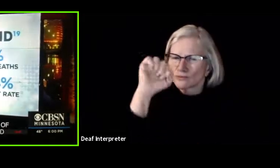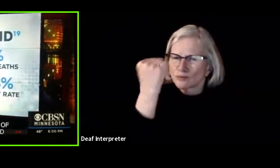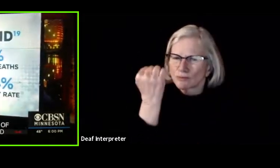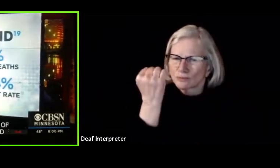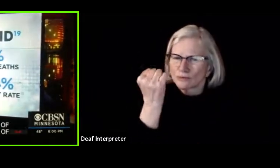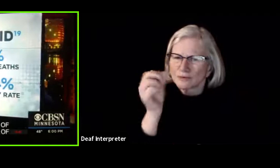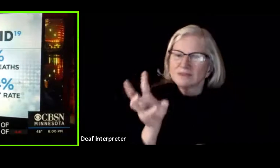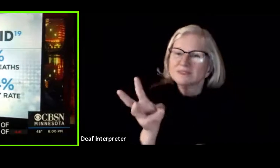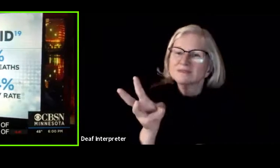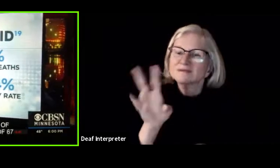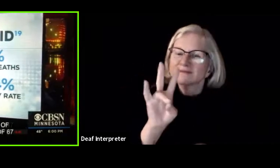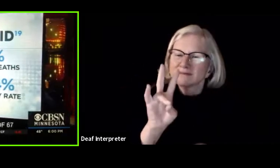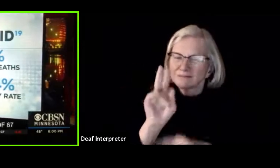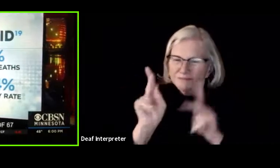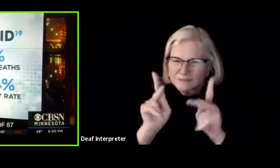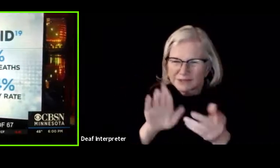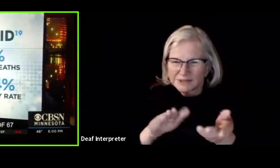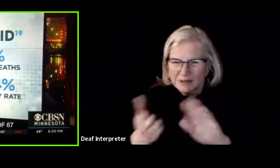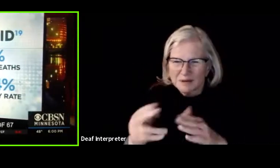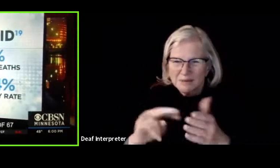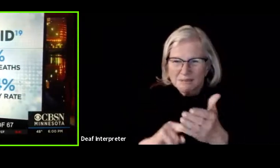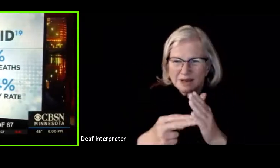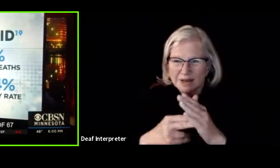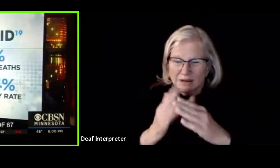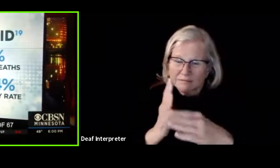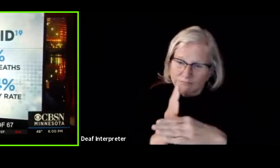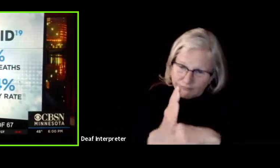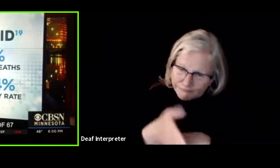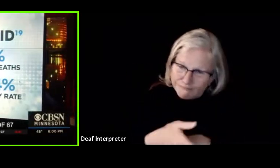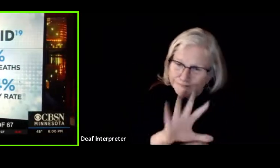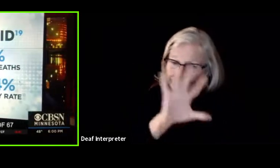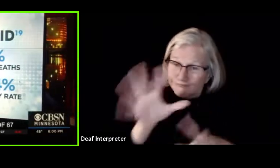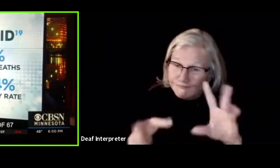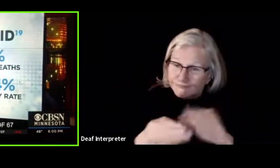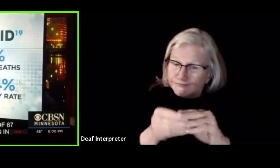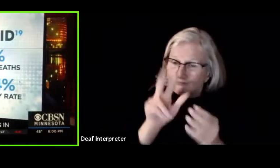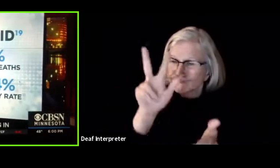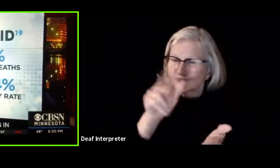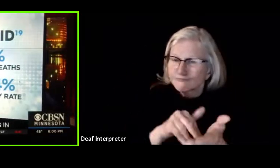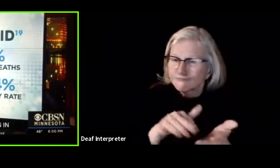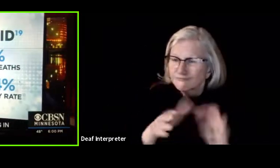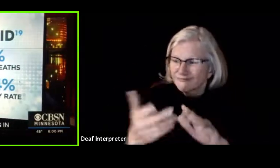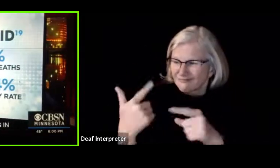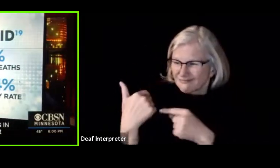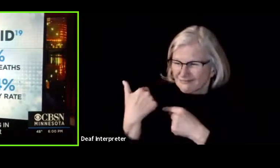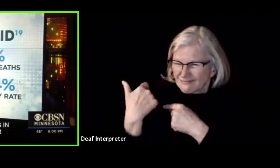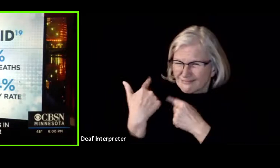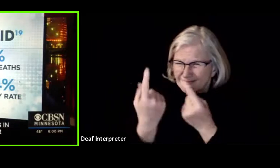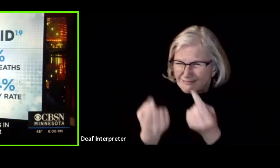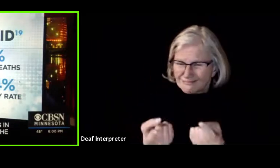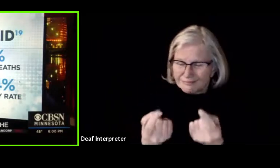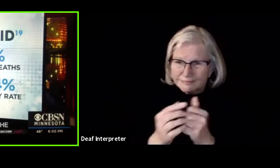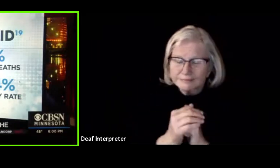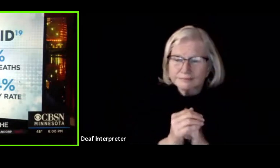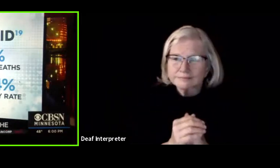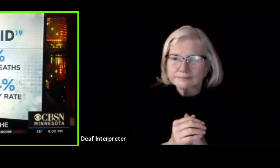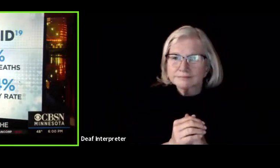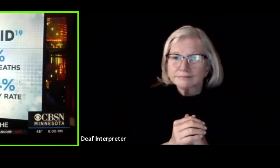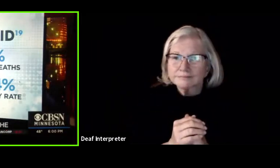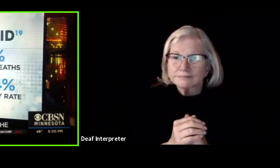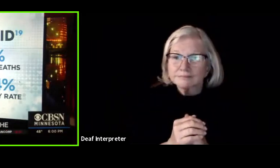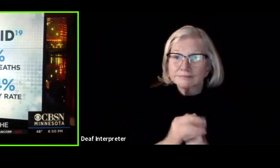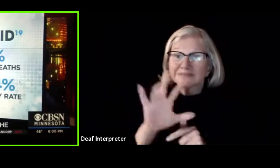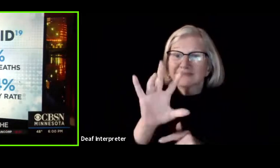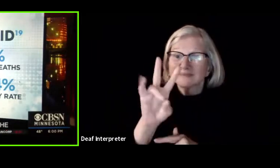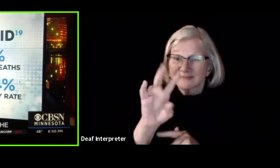over 3,000 deaths during the pandemic. About 7% of all deaths this year involve the virus. More than 5,000 new cases